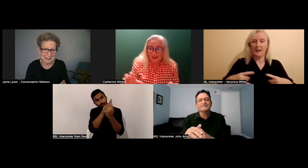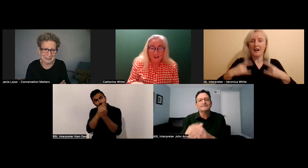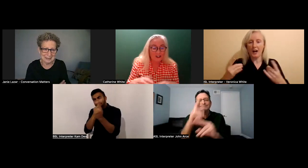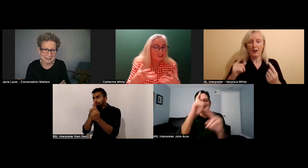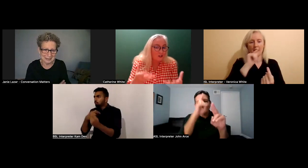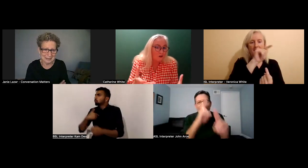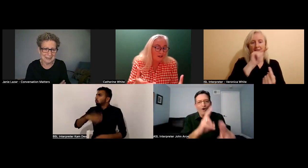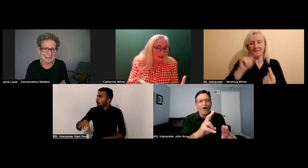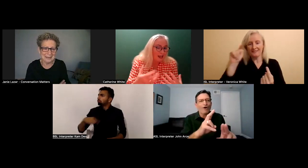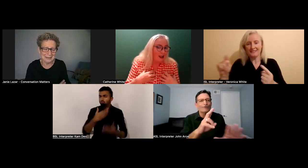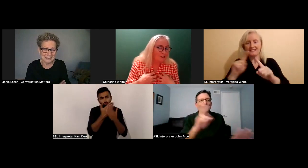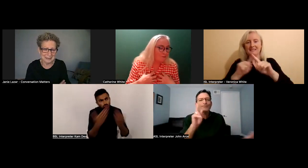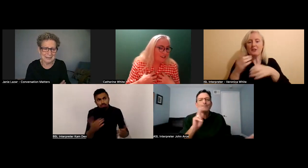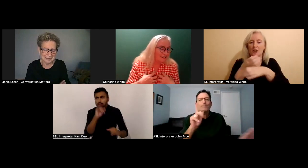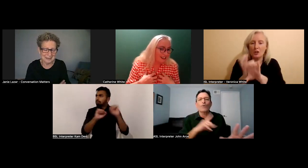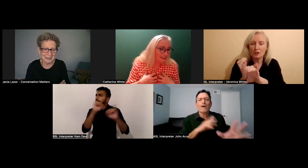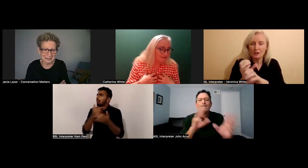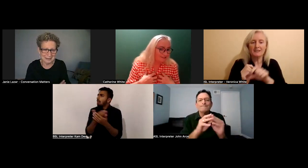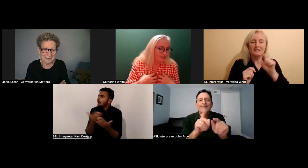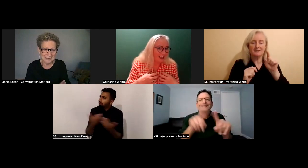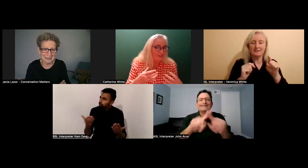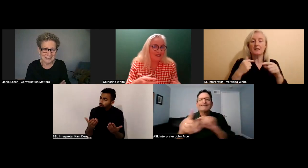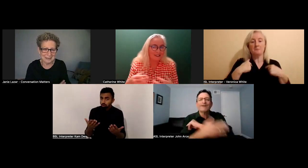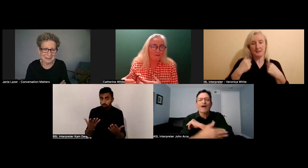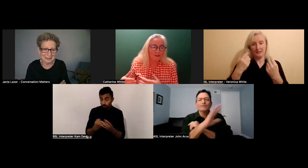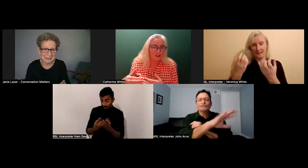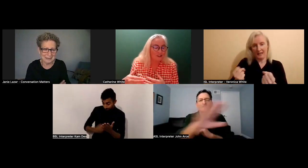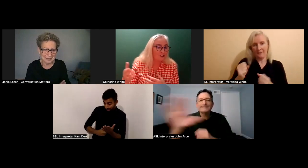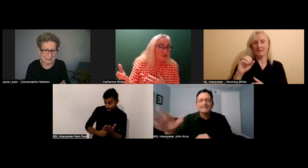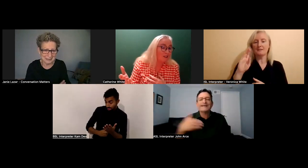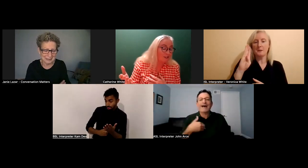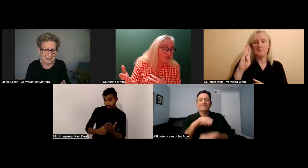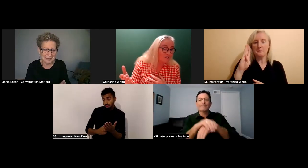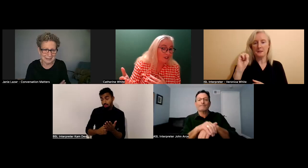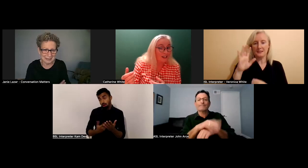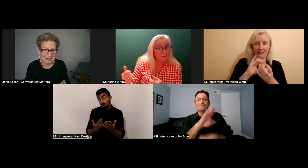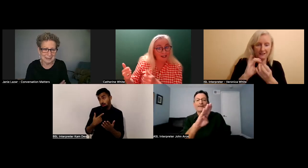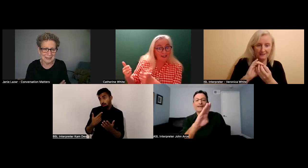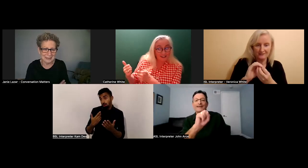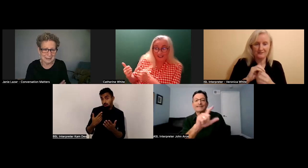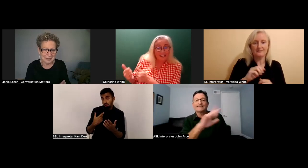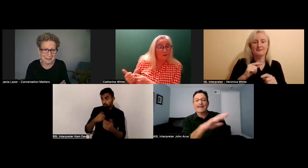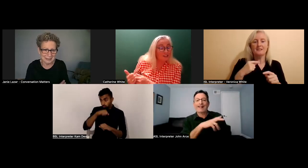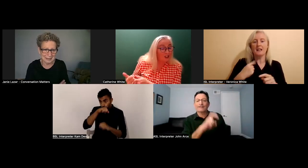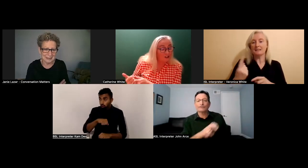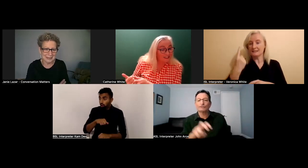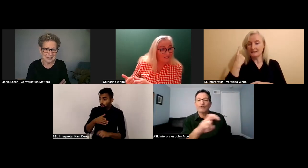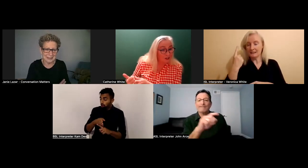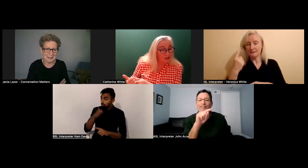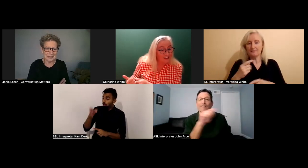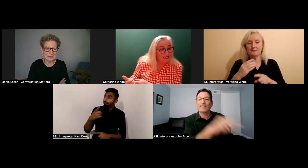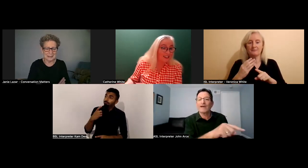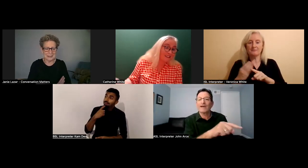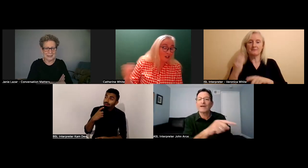the different countries. You know, having BSL, having that opportunity to travel to Finland, because it was the London